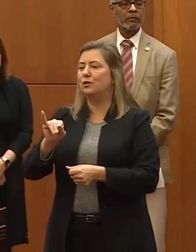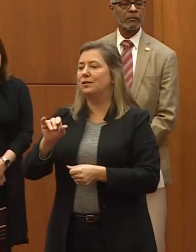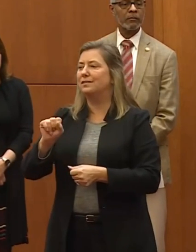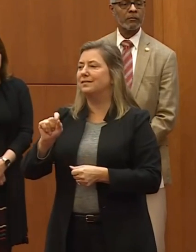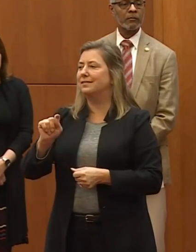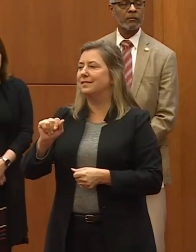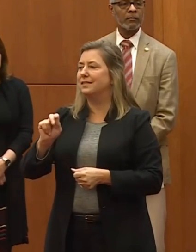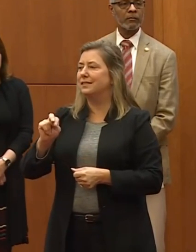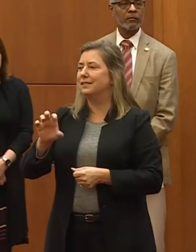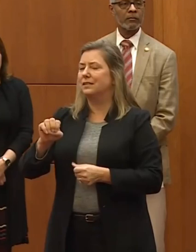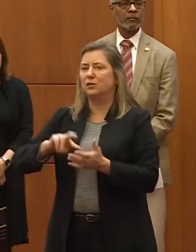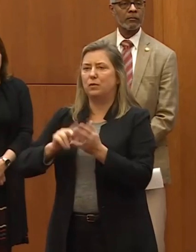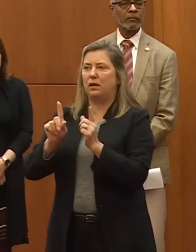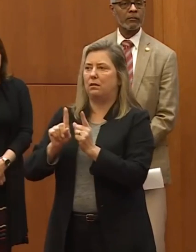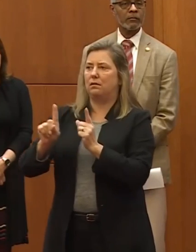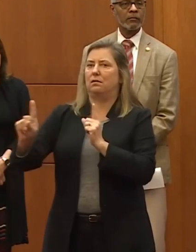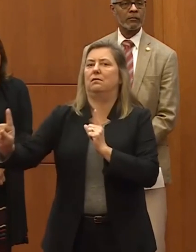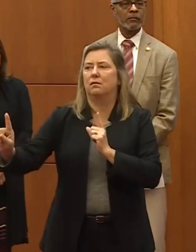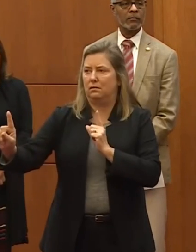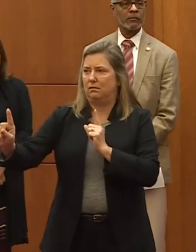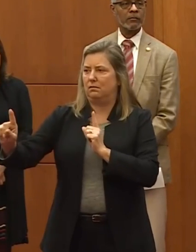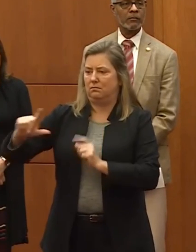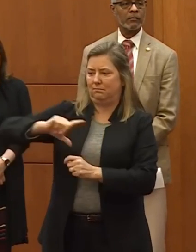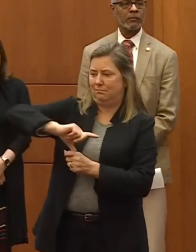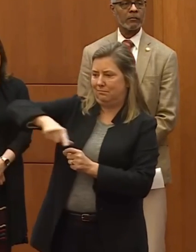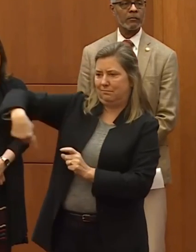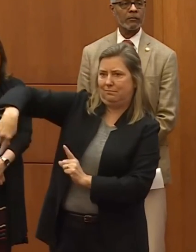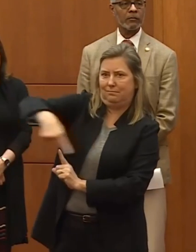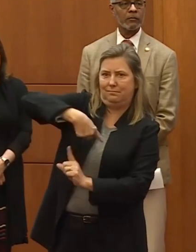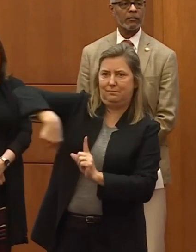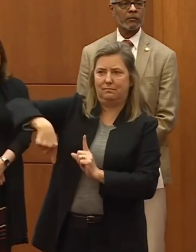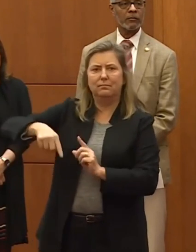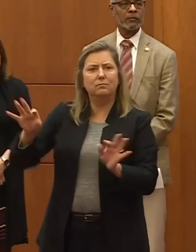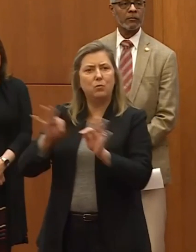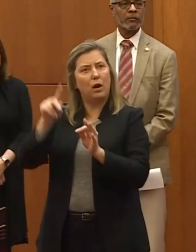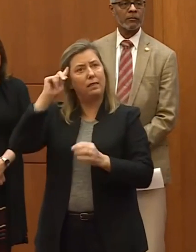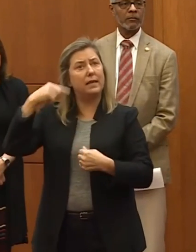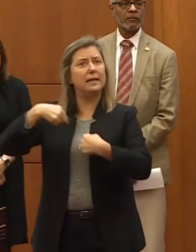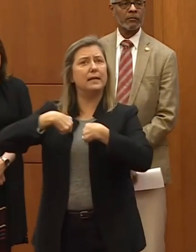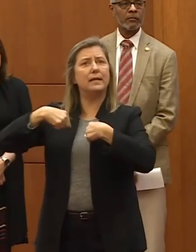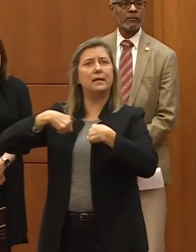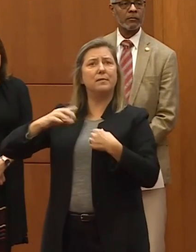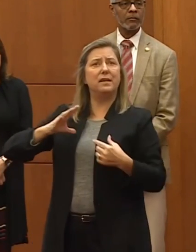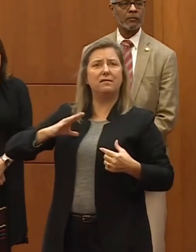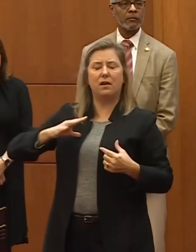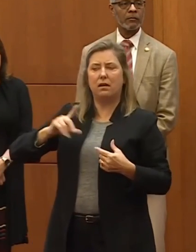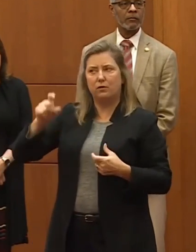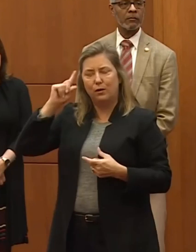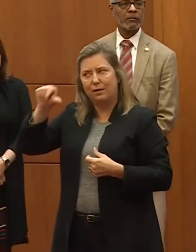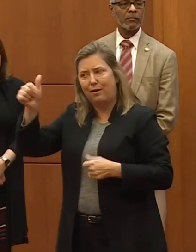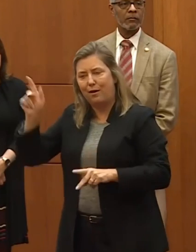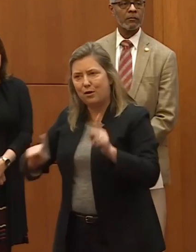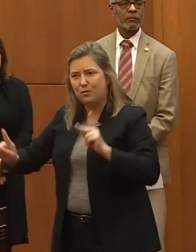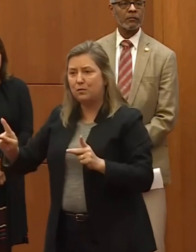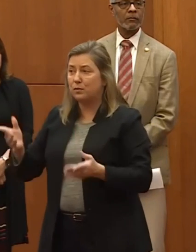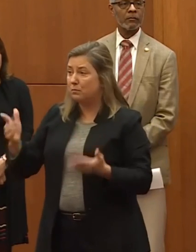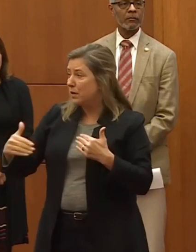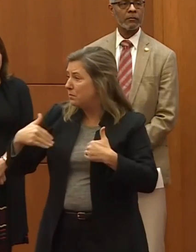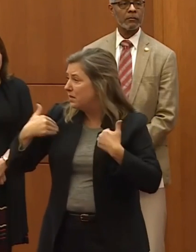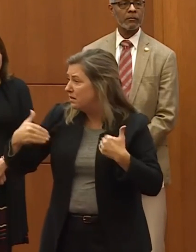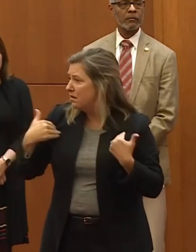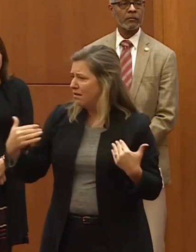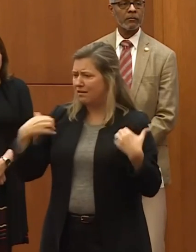that we all think not of ourselves at this time, but of others. Young and healthy people may think this won't affect